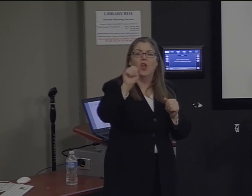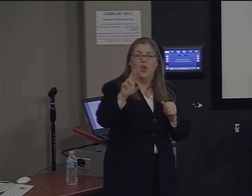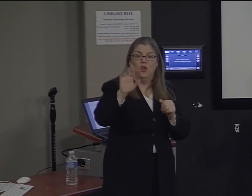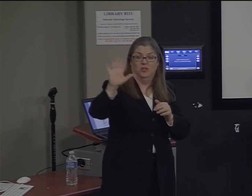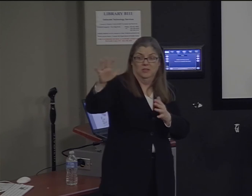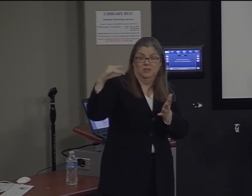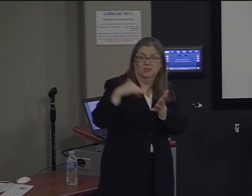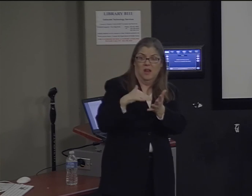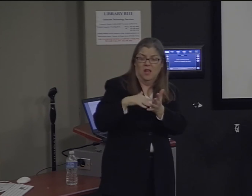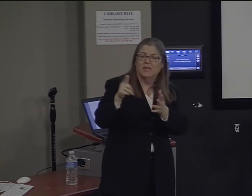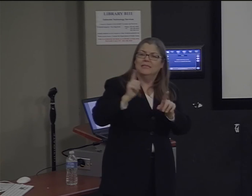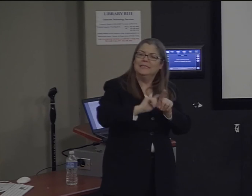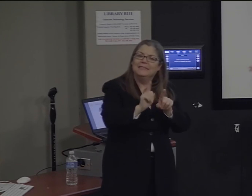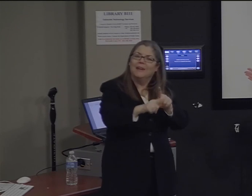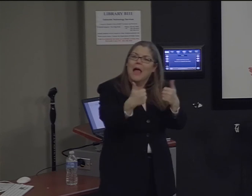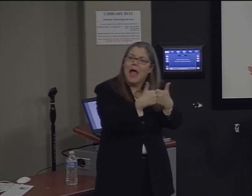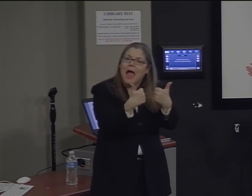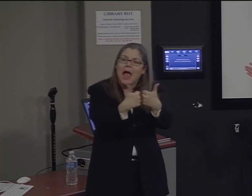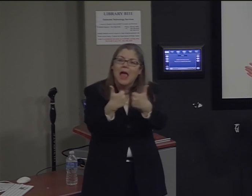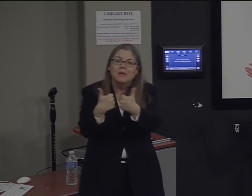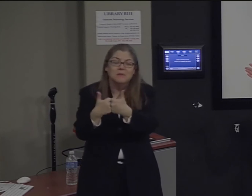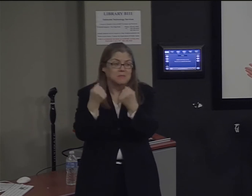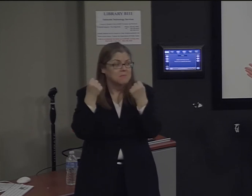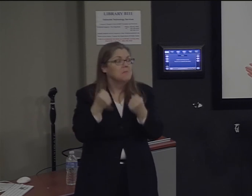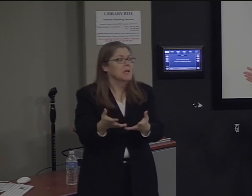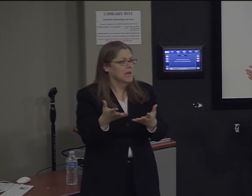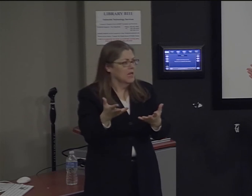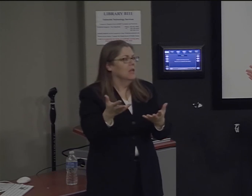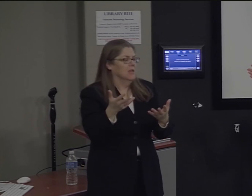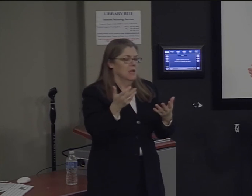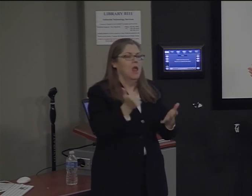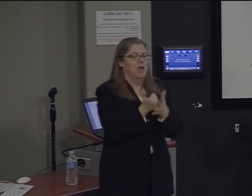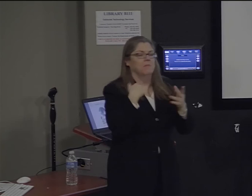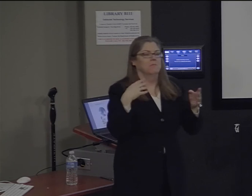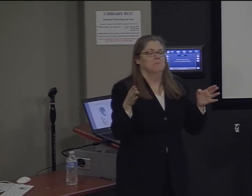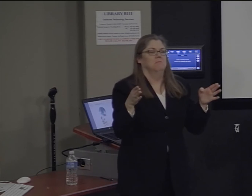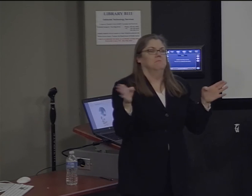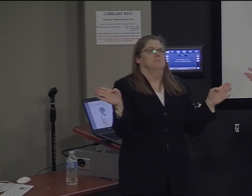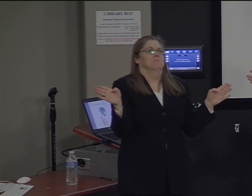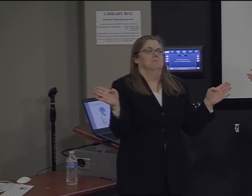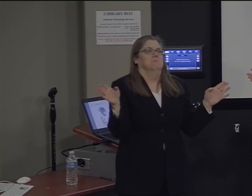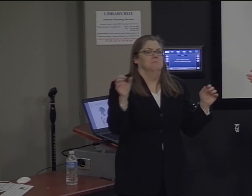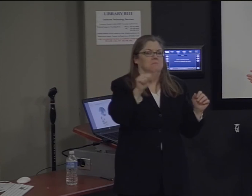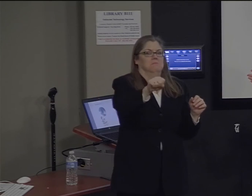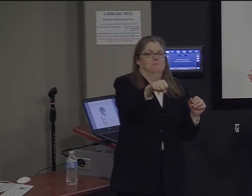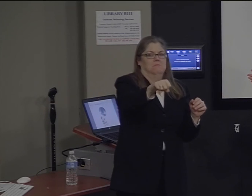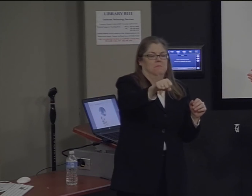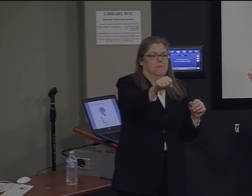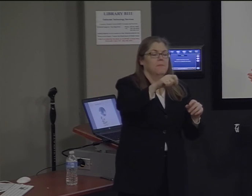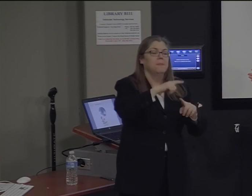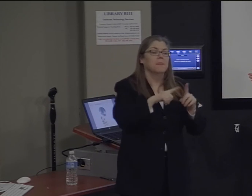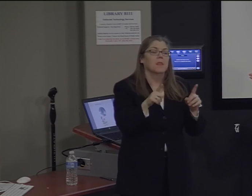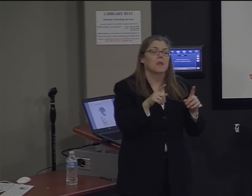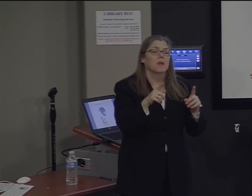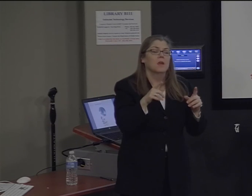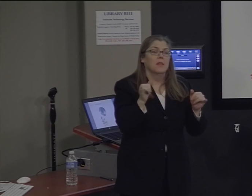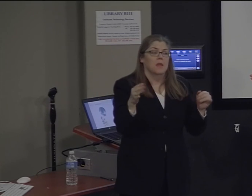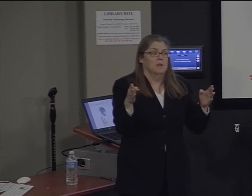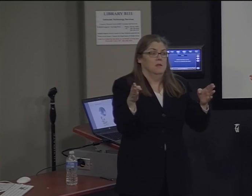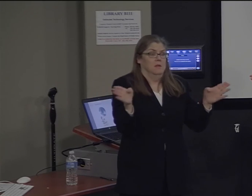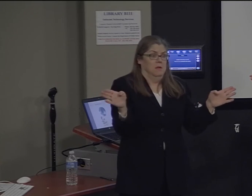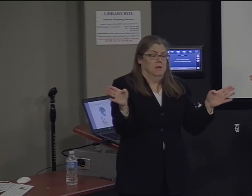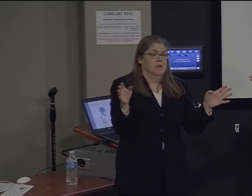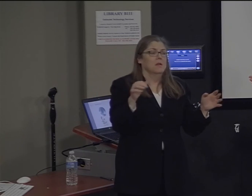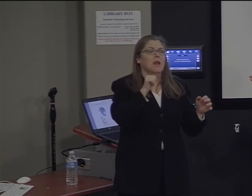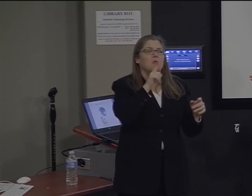games, a lot of them actually do increase your useful field of view, but the ones that increase your useful field of view do not